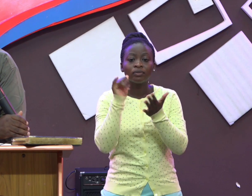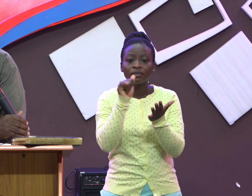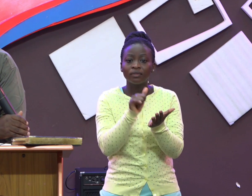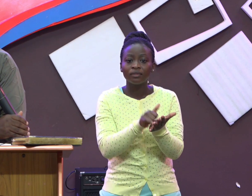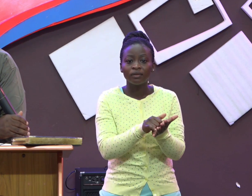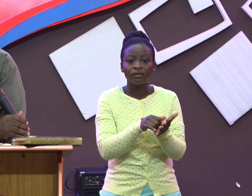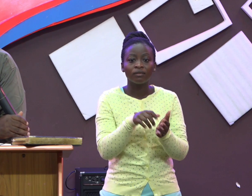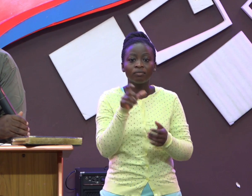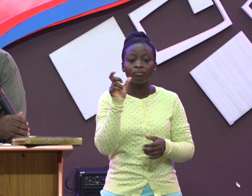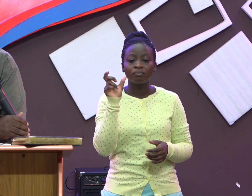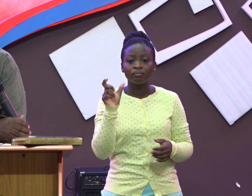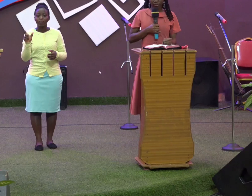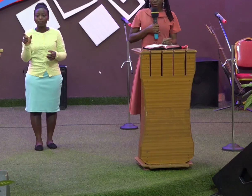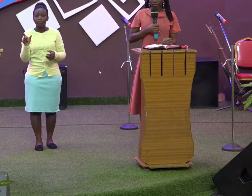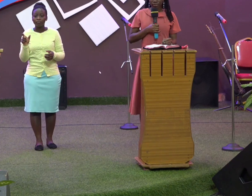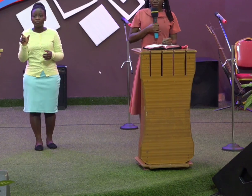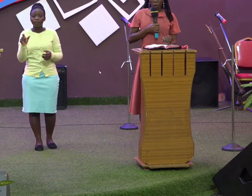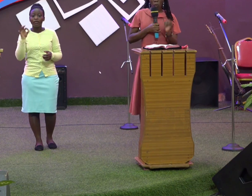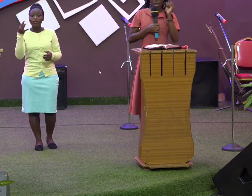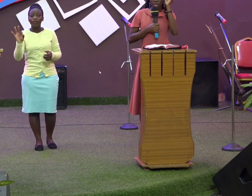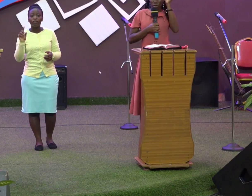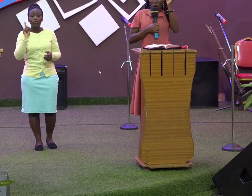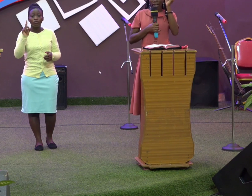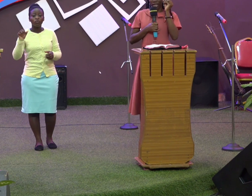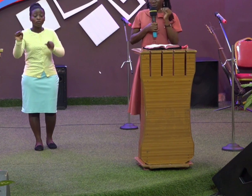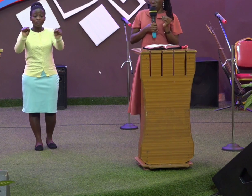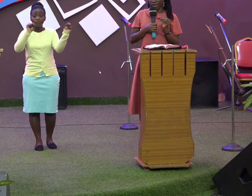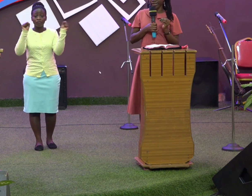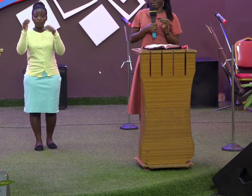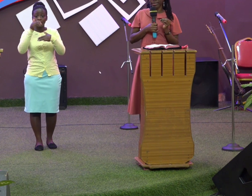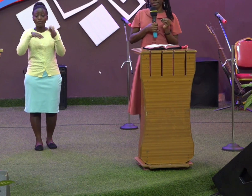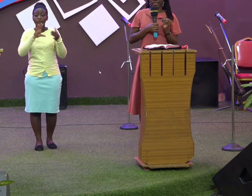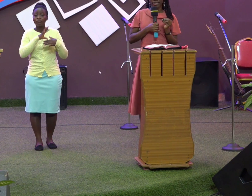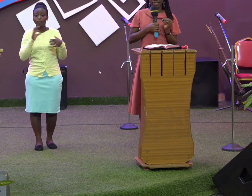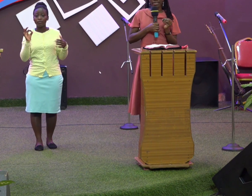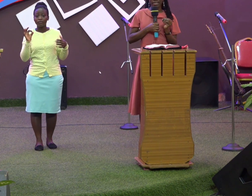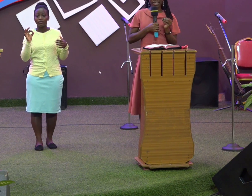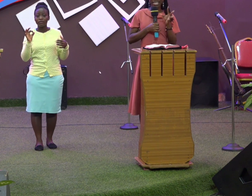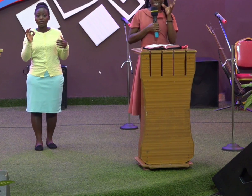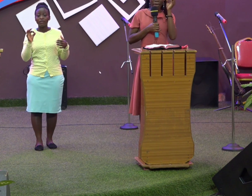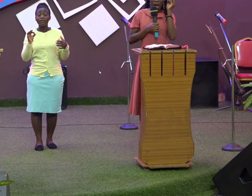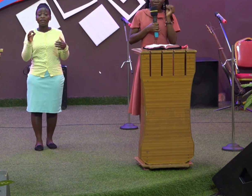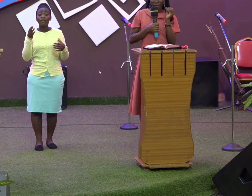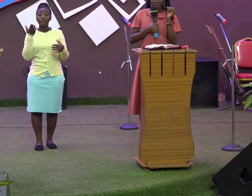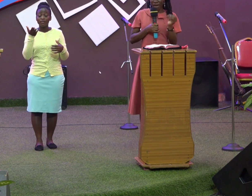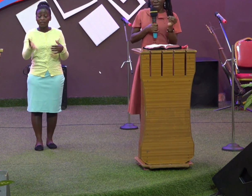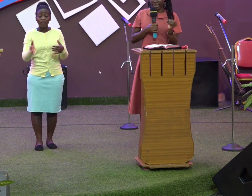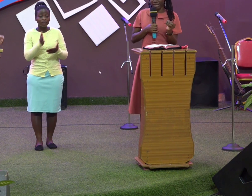bear. When you're strong in the spirit, there are